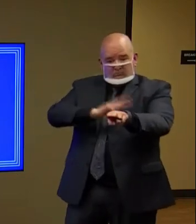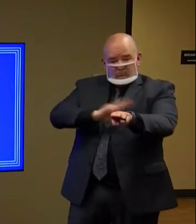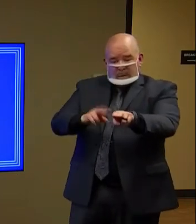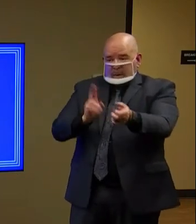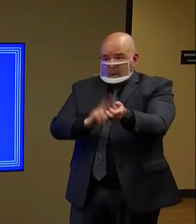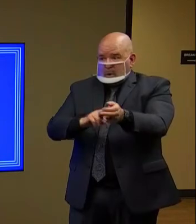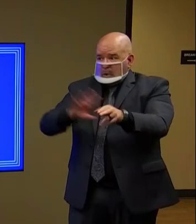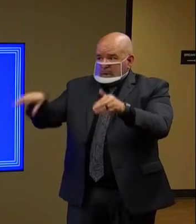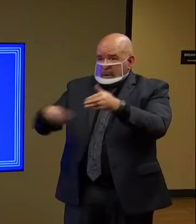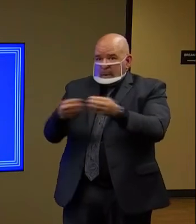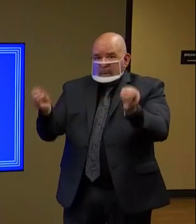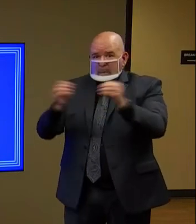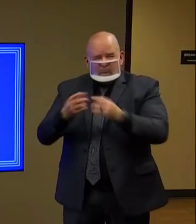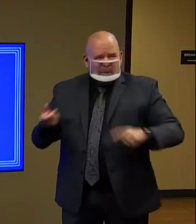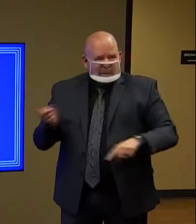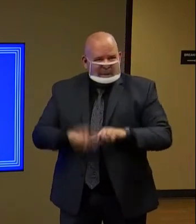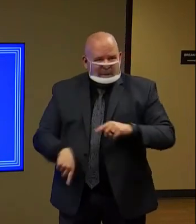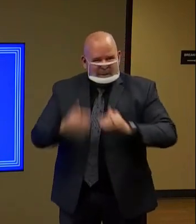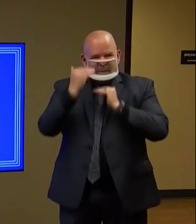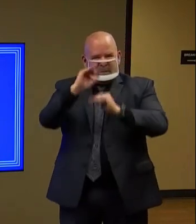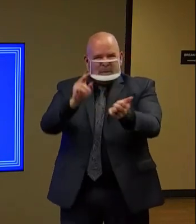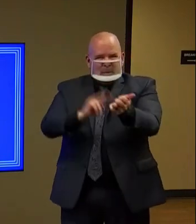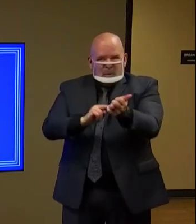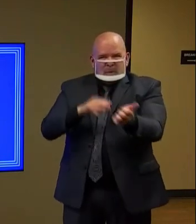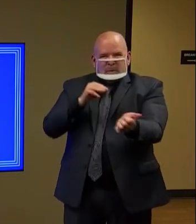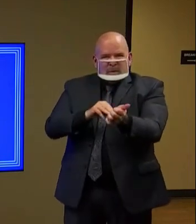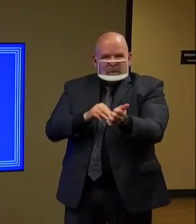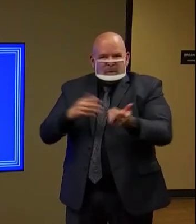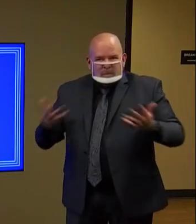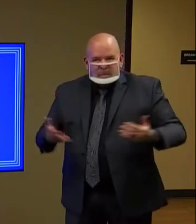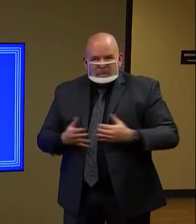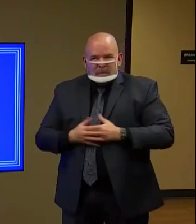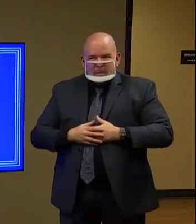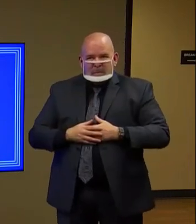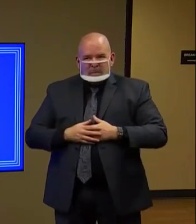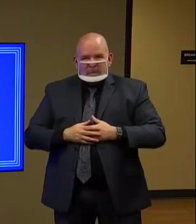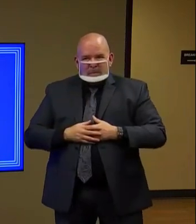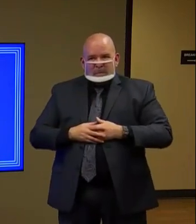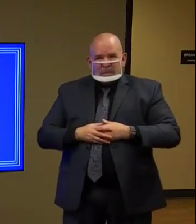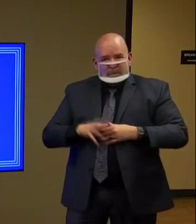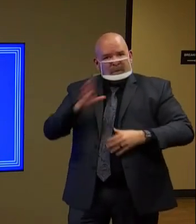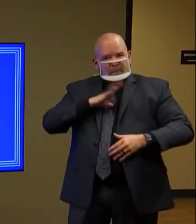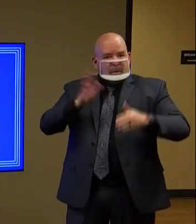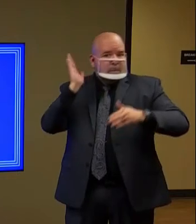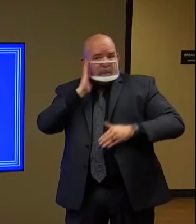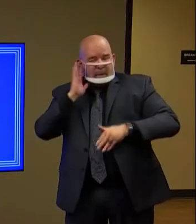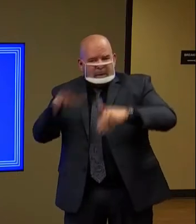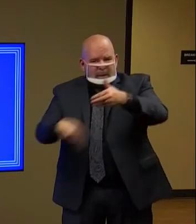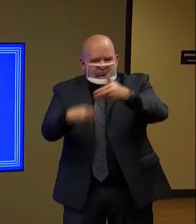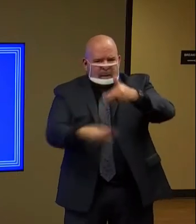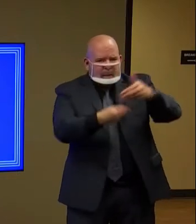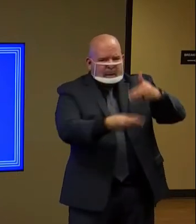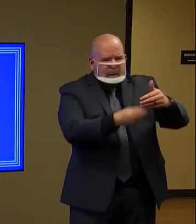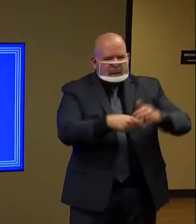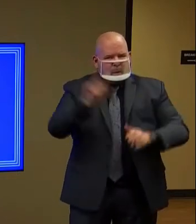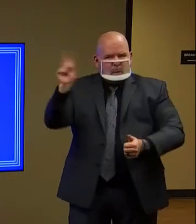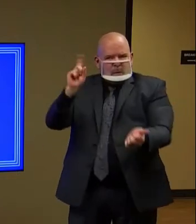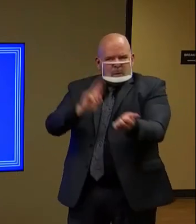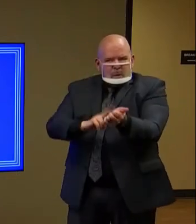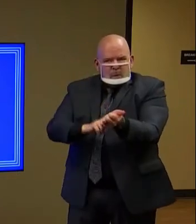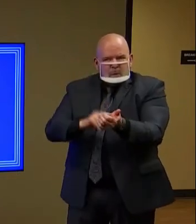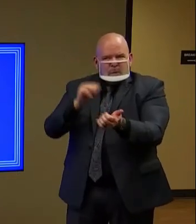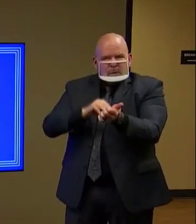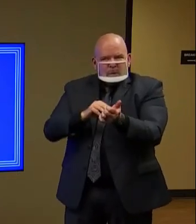people who are coming in, I hate to use sports analogies, but coming in who don't normally do